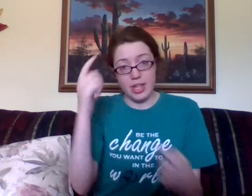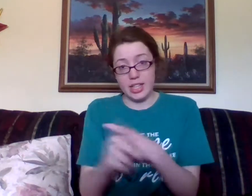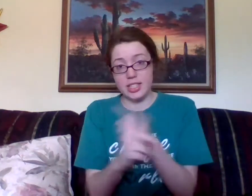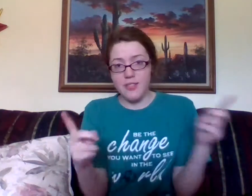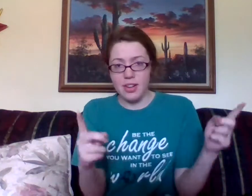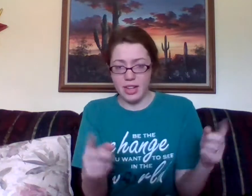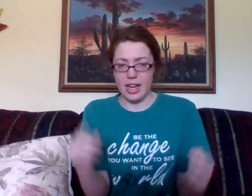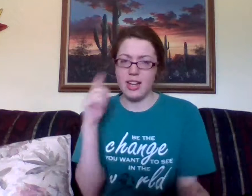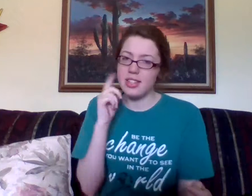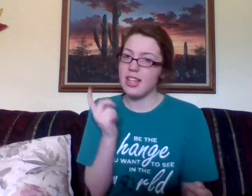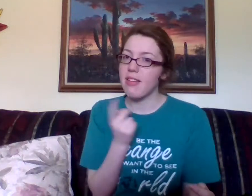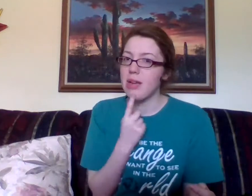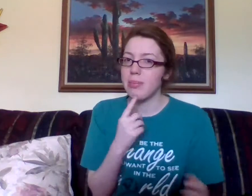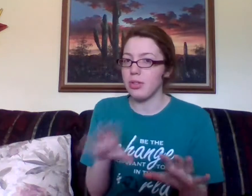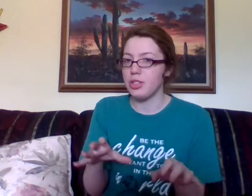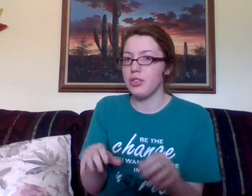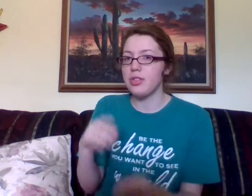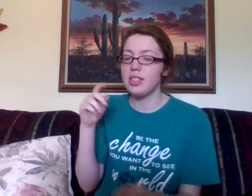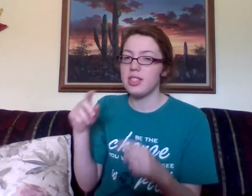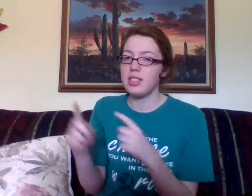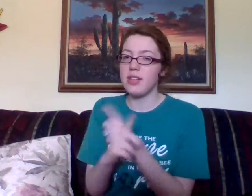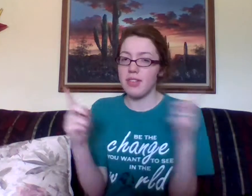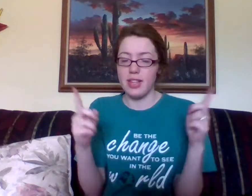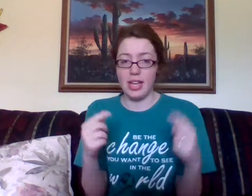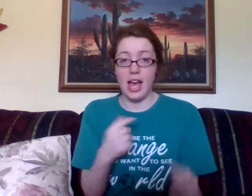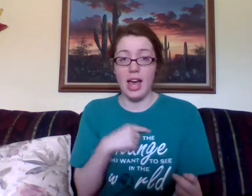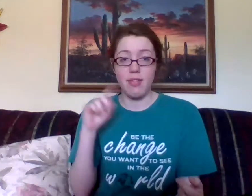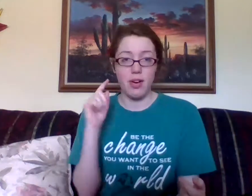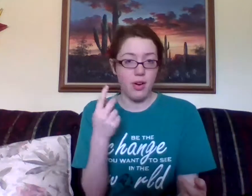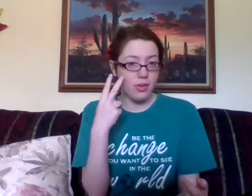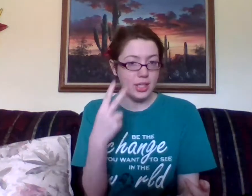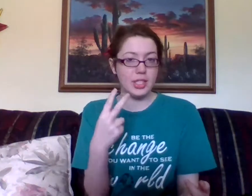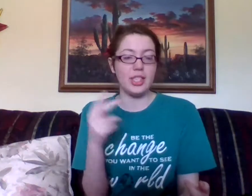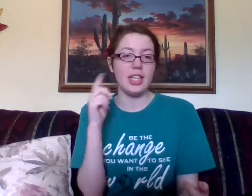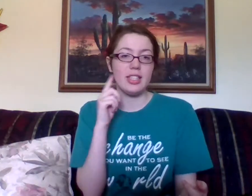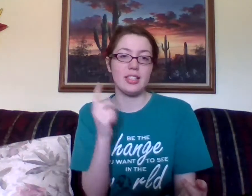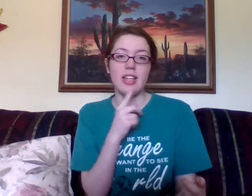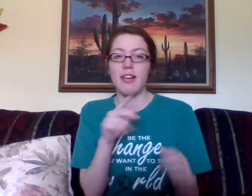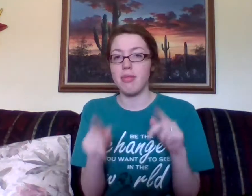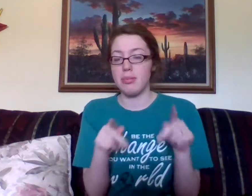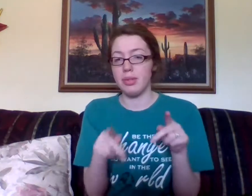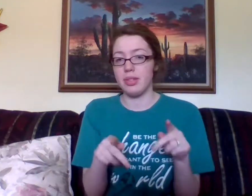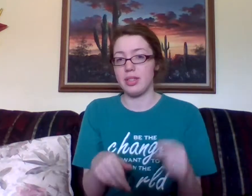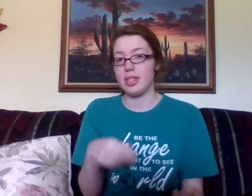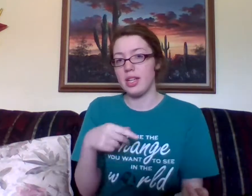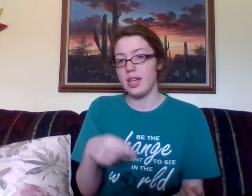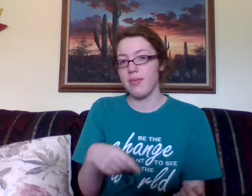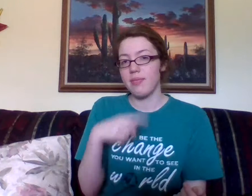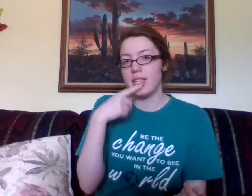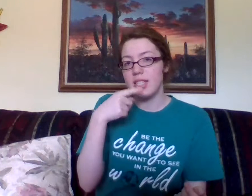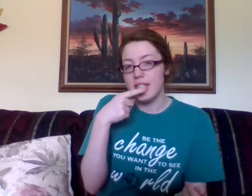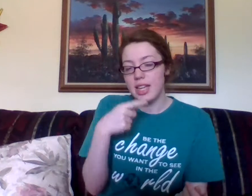think differently. Deaf people do differently. I've only seen deaf people say